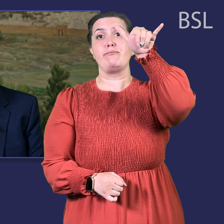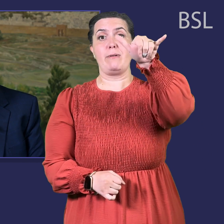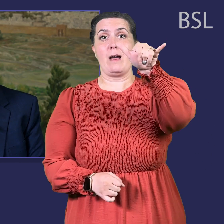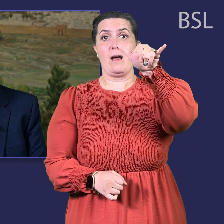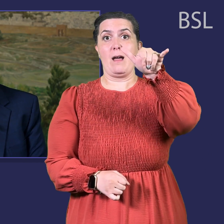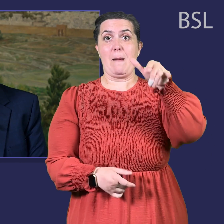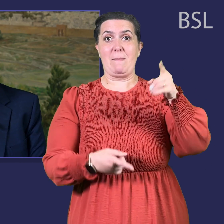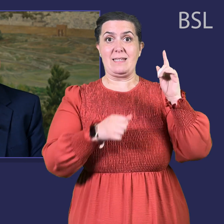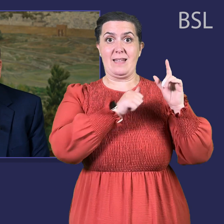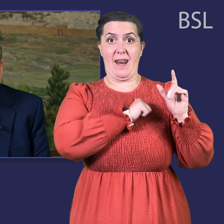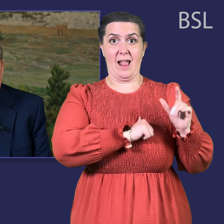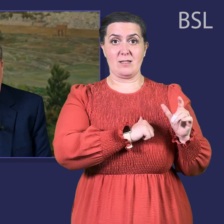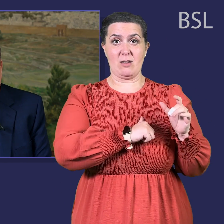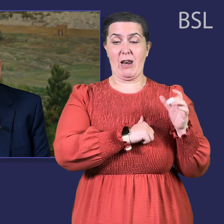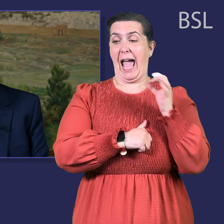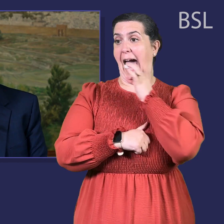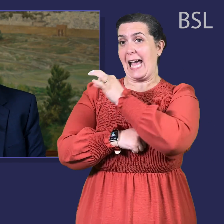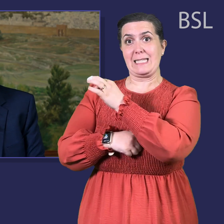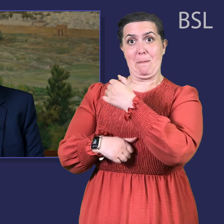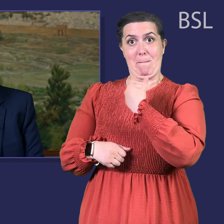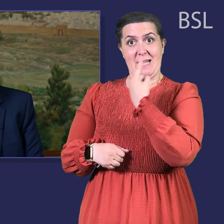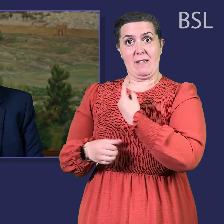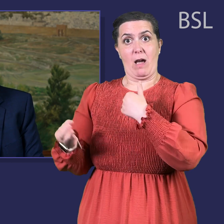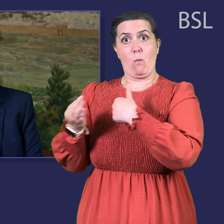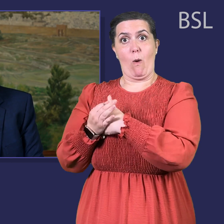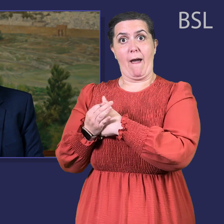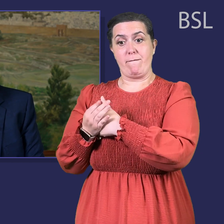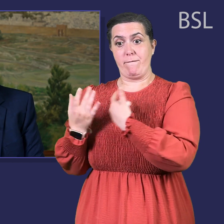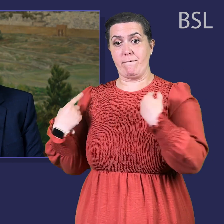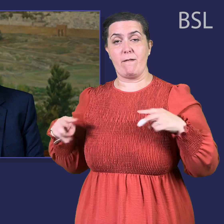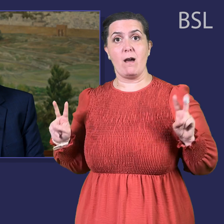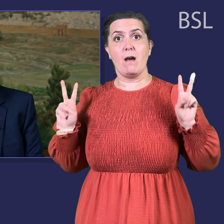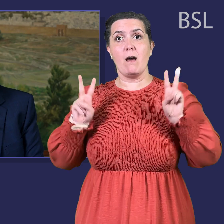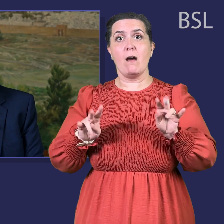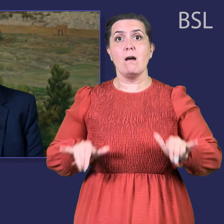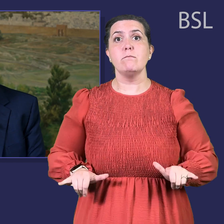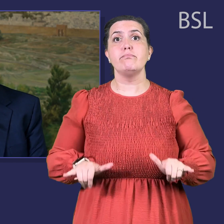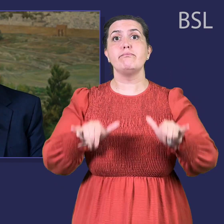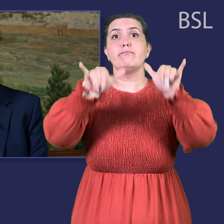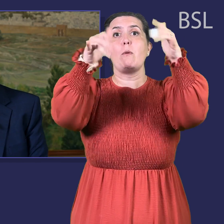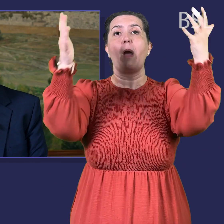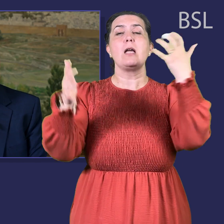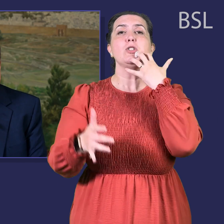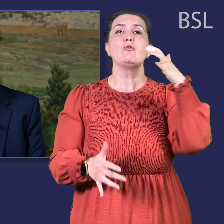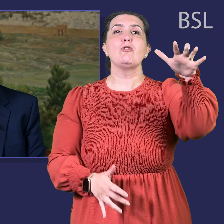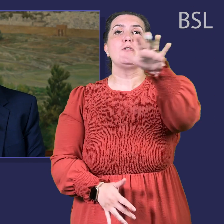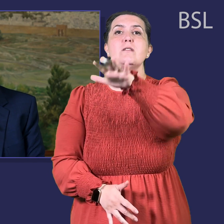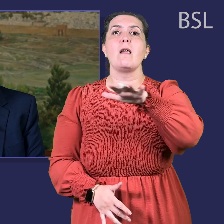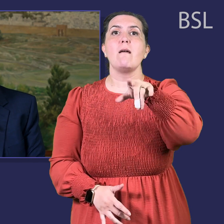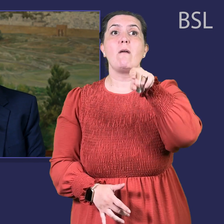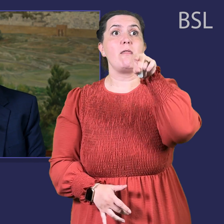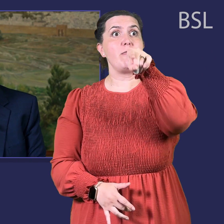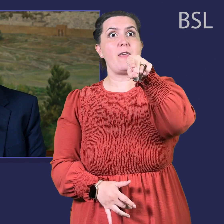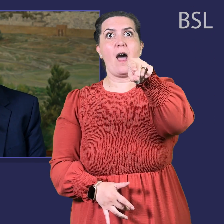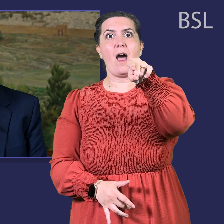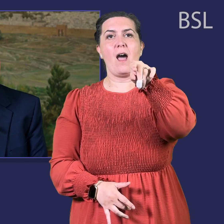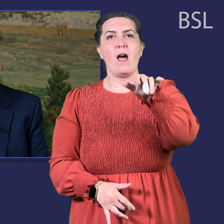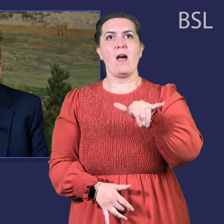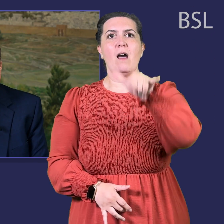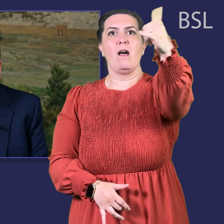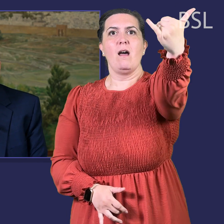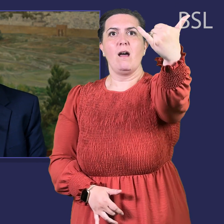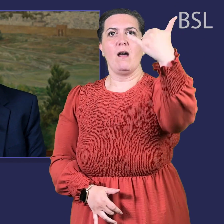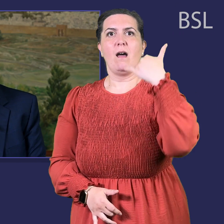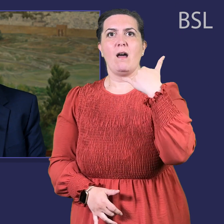president, the Nelsons invited Sister Holland and me to accompany them on a trip to Jerusalem. That